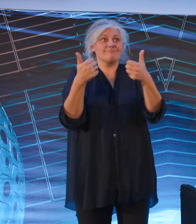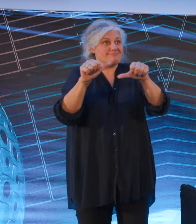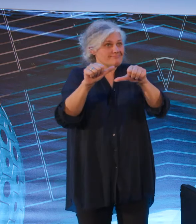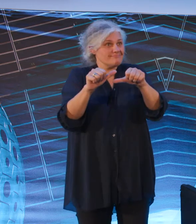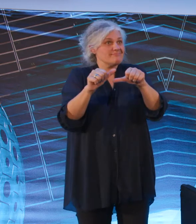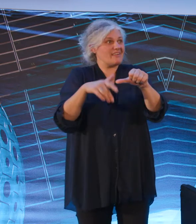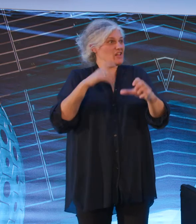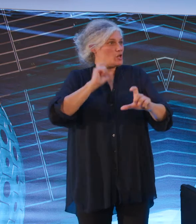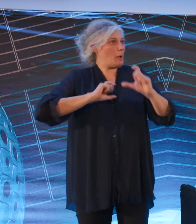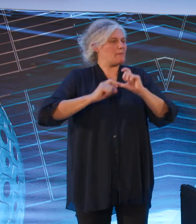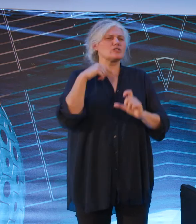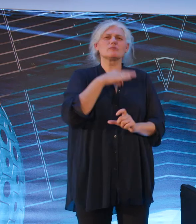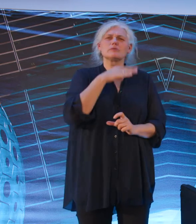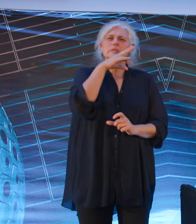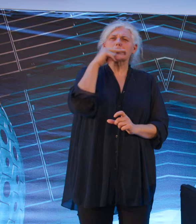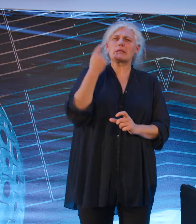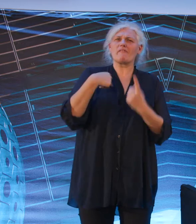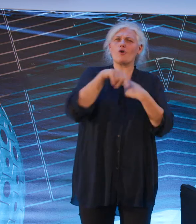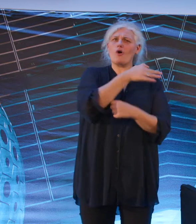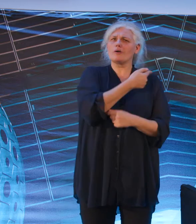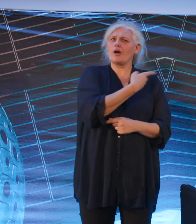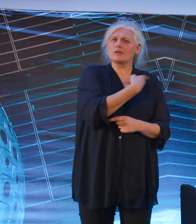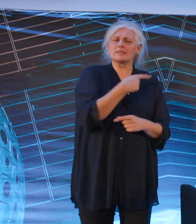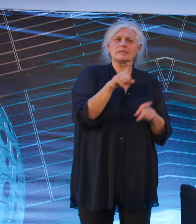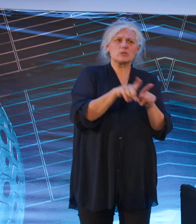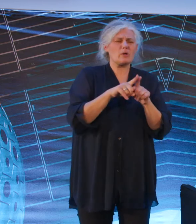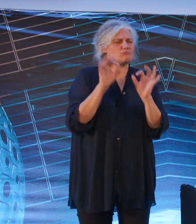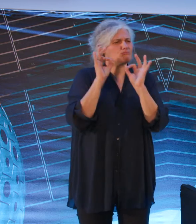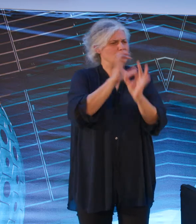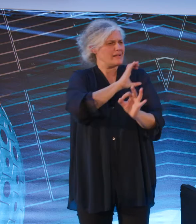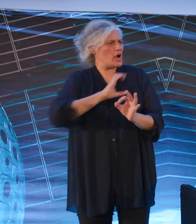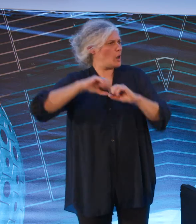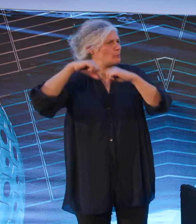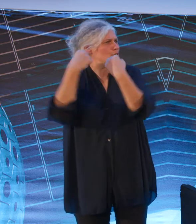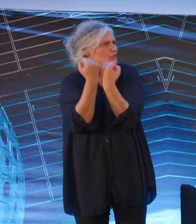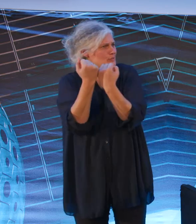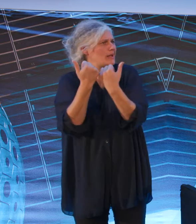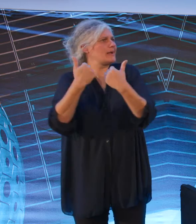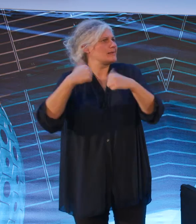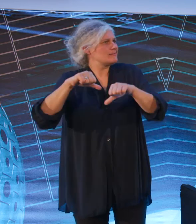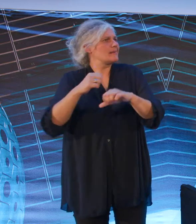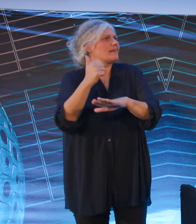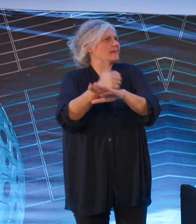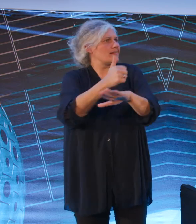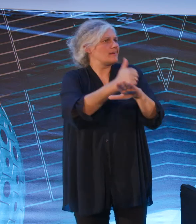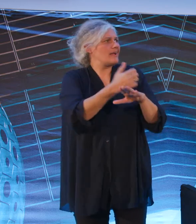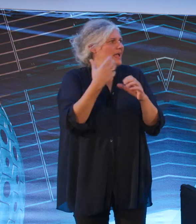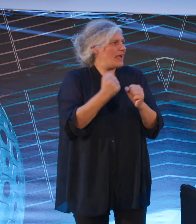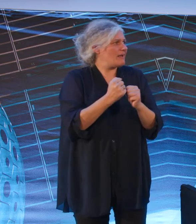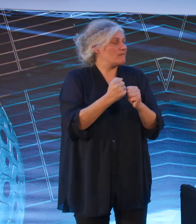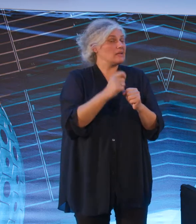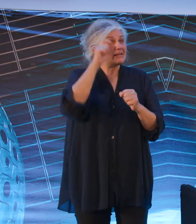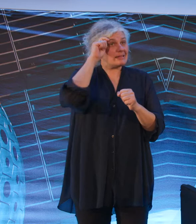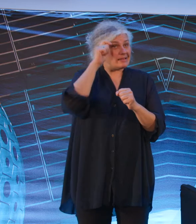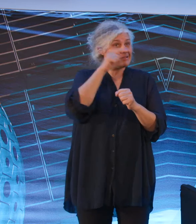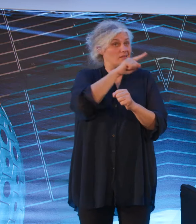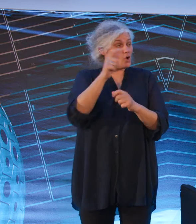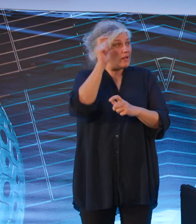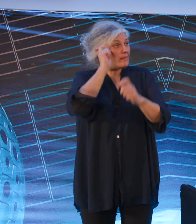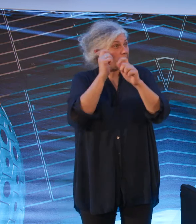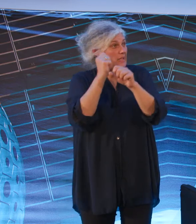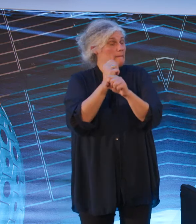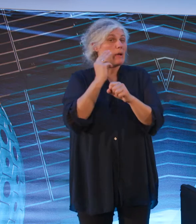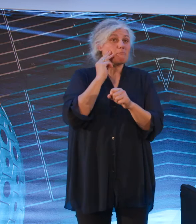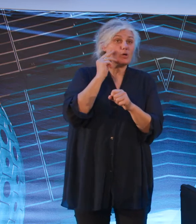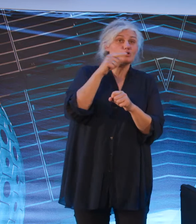example of this for us has to be the amazing new Clubs and Societies building over at Rye. The thought and consideration into such